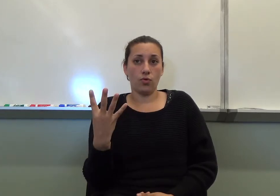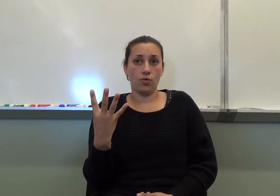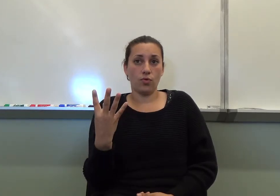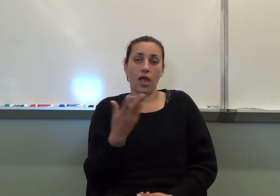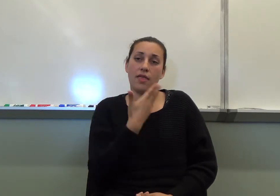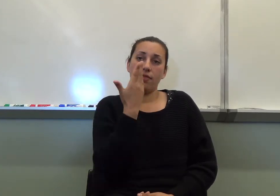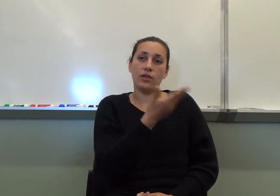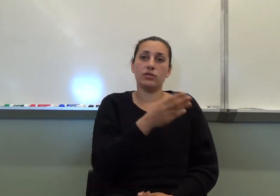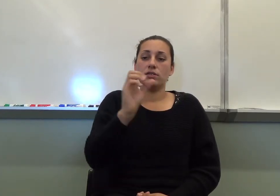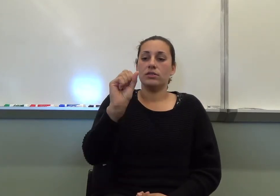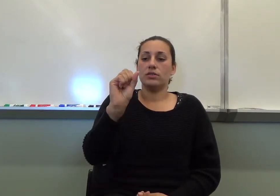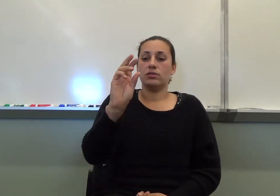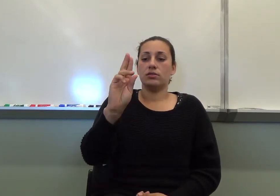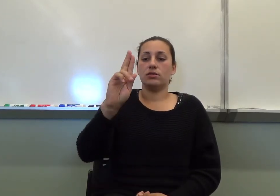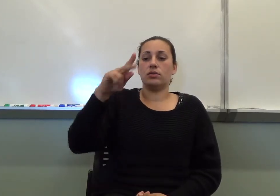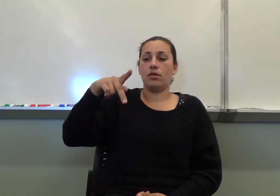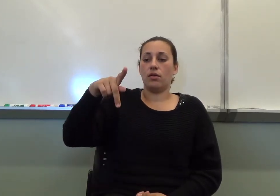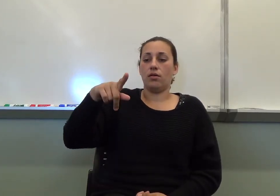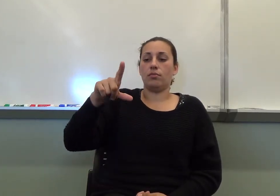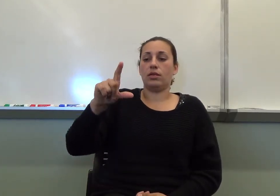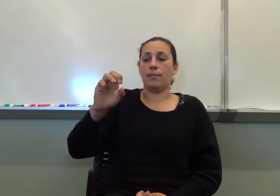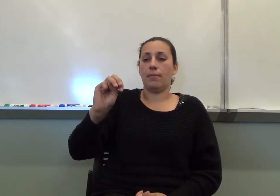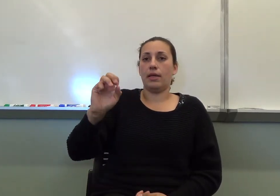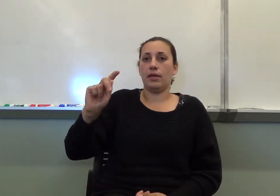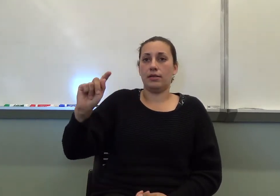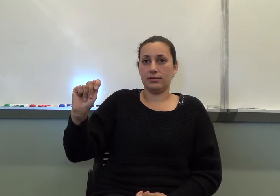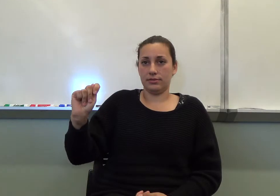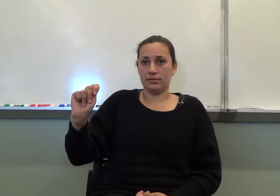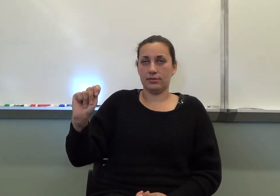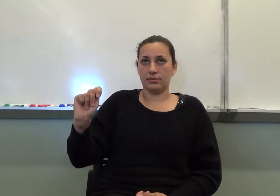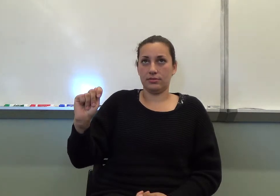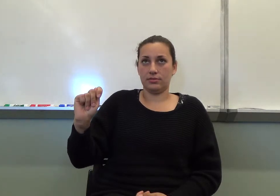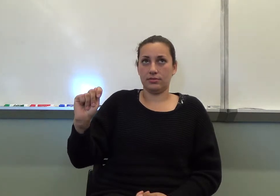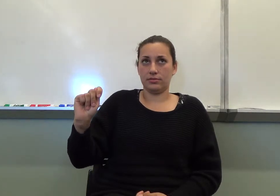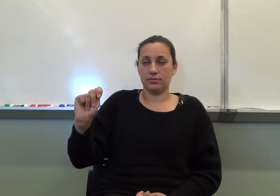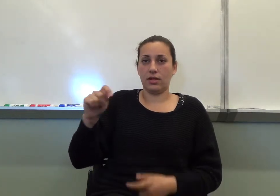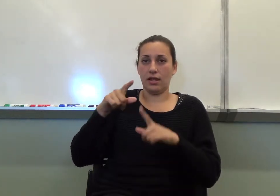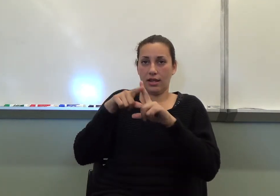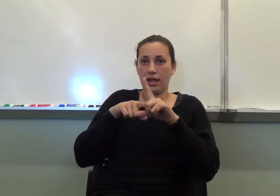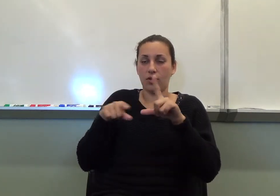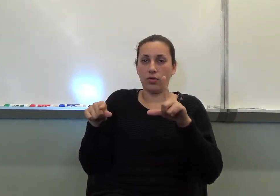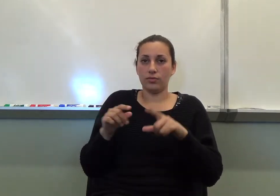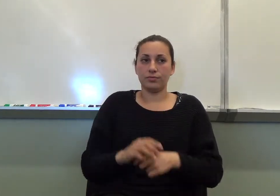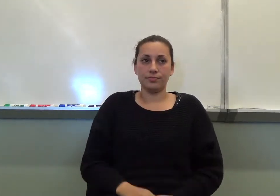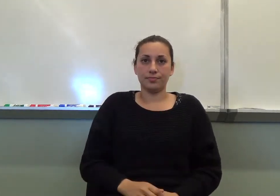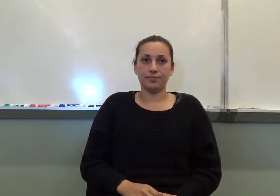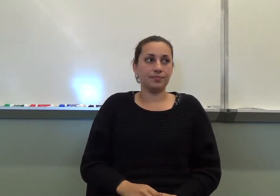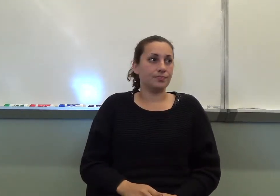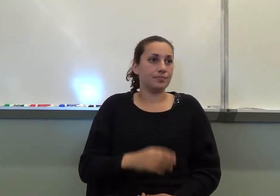supplement, 142.6 degrees. 70 room. Okay.